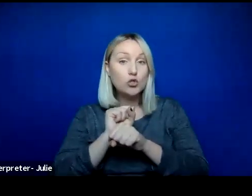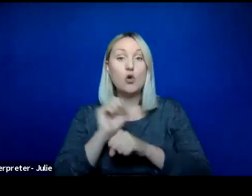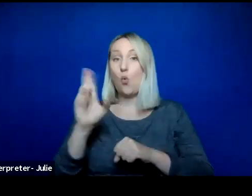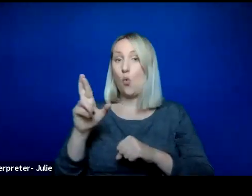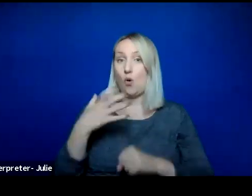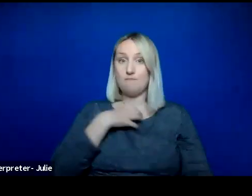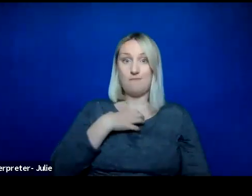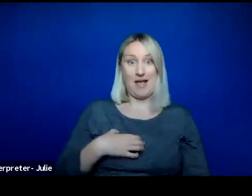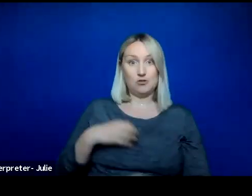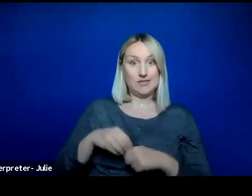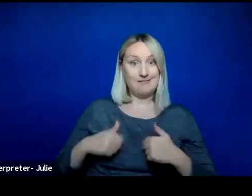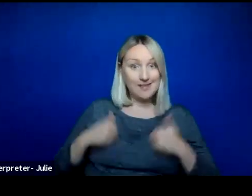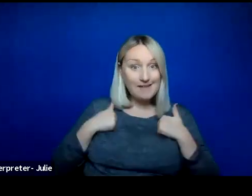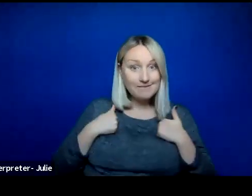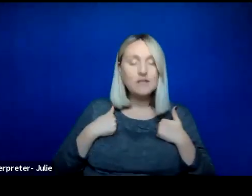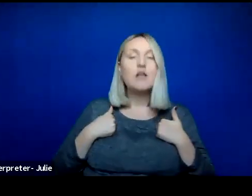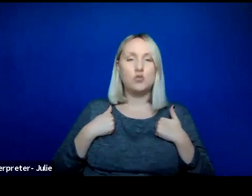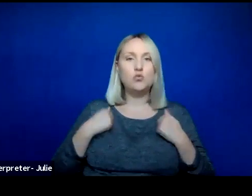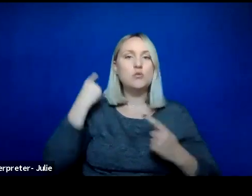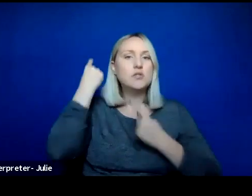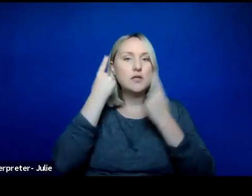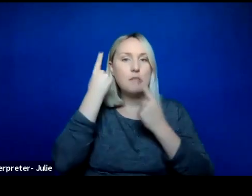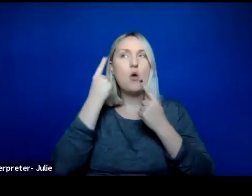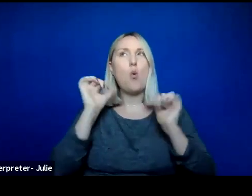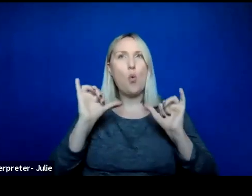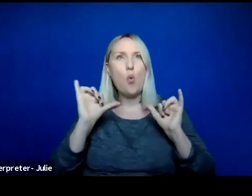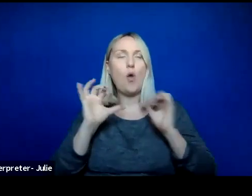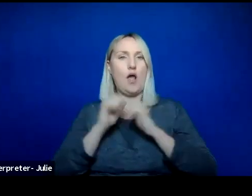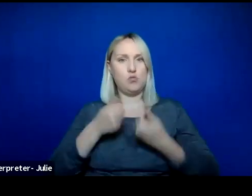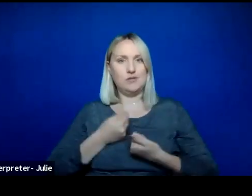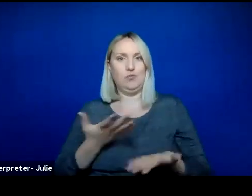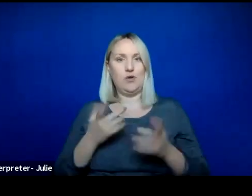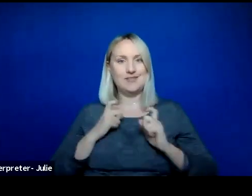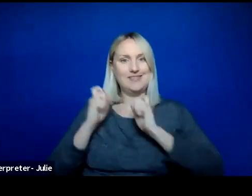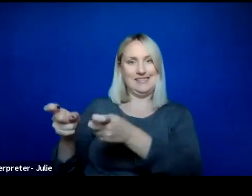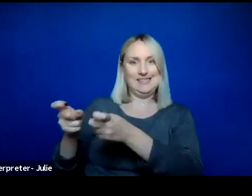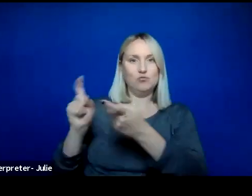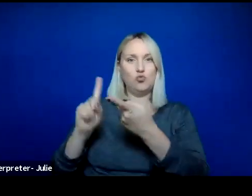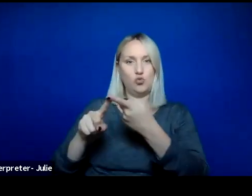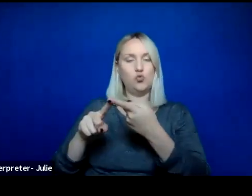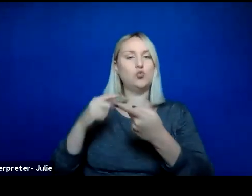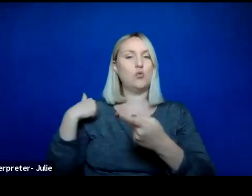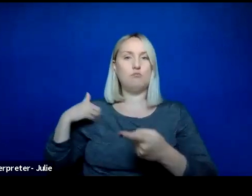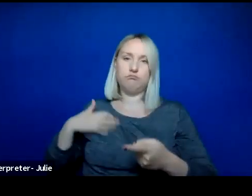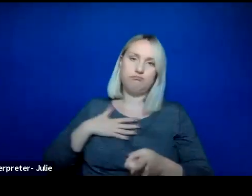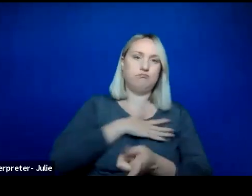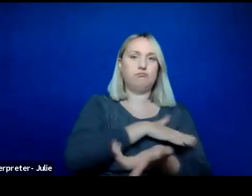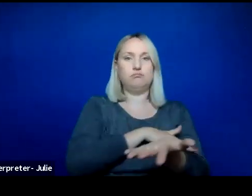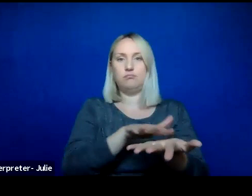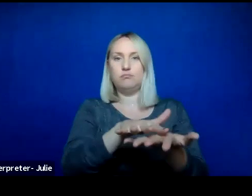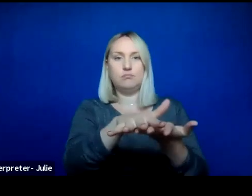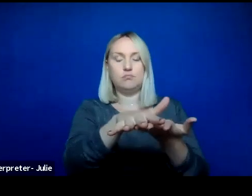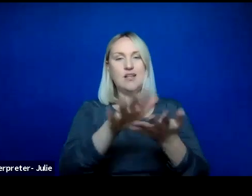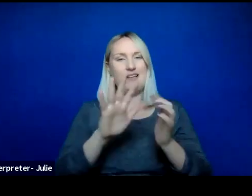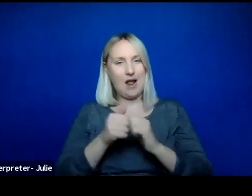passion. But you can think about expressing out your gift through your expression of